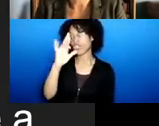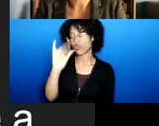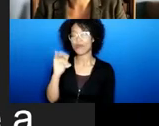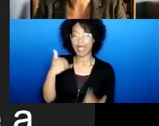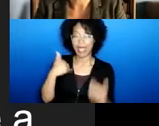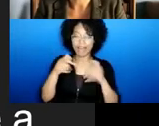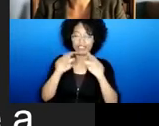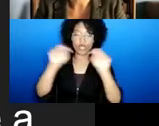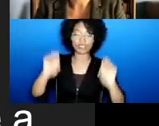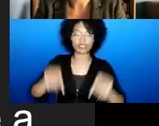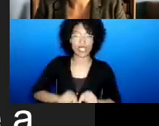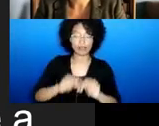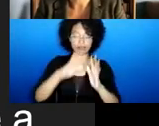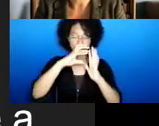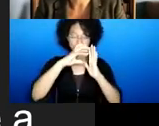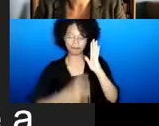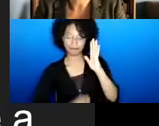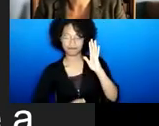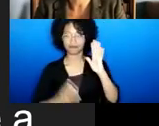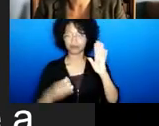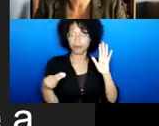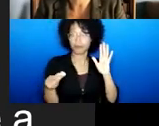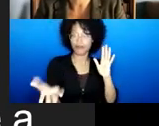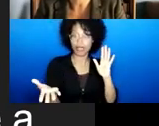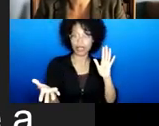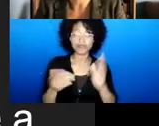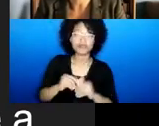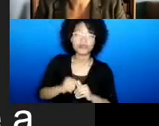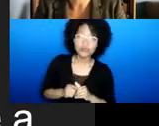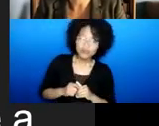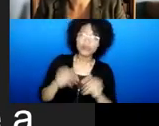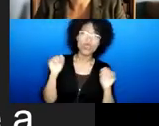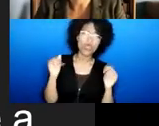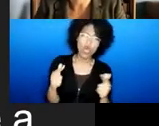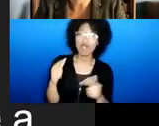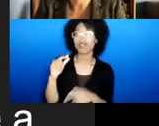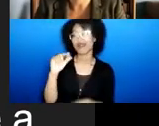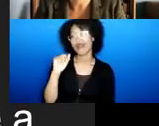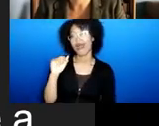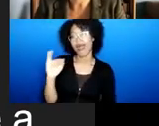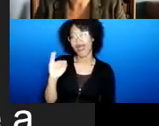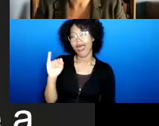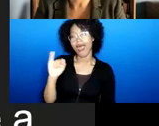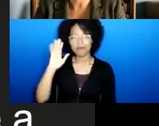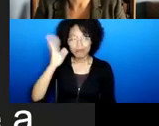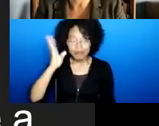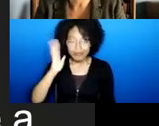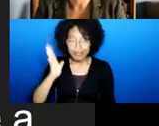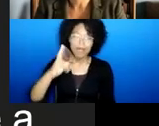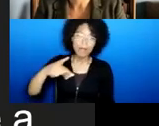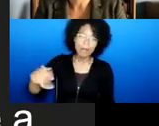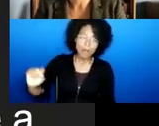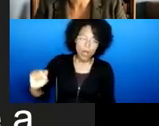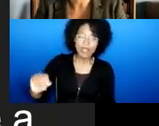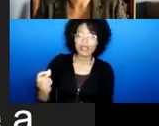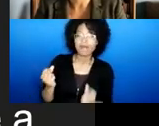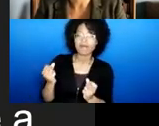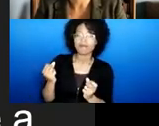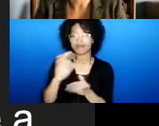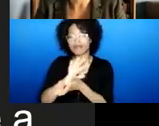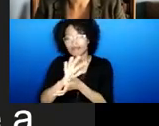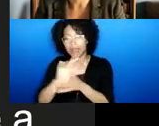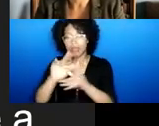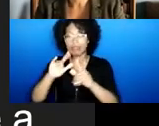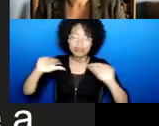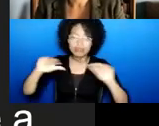All iPresentations, PowerPoints, and multimedia must be accessible. And if you are a presenter and chair, please make sure